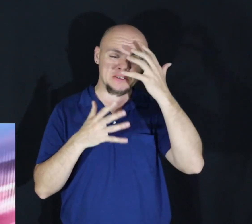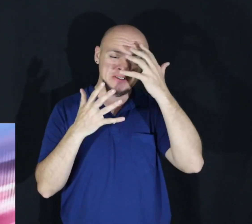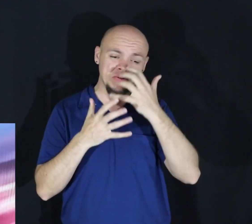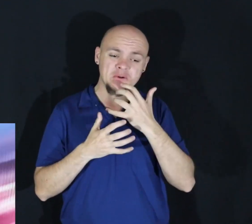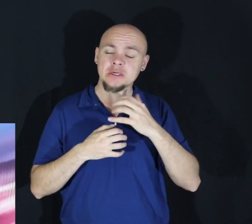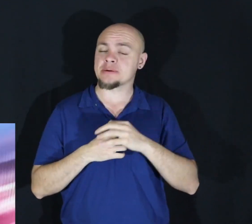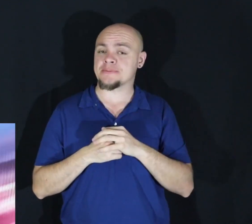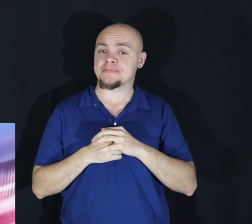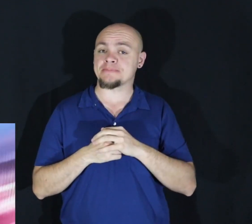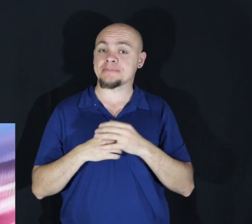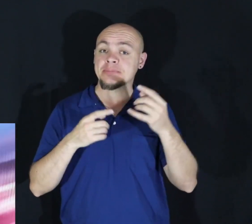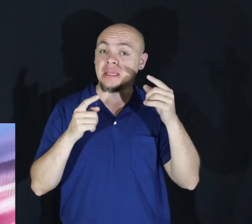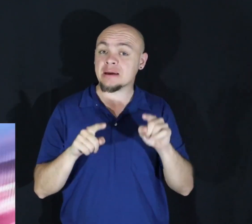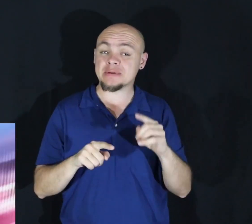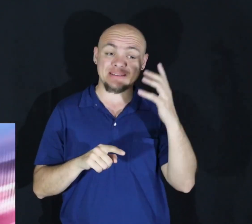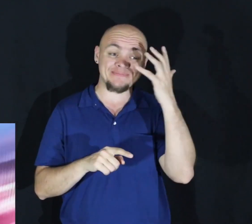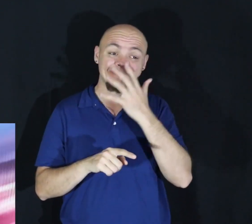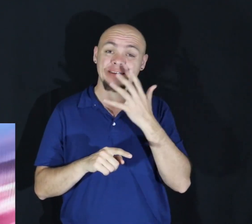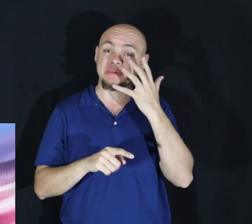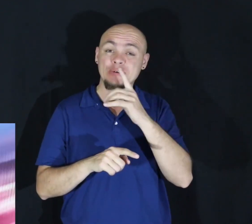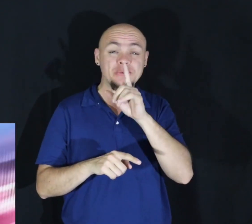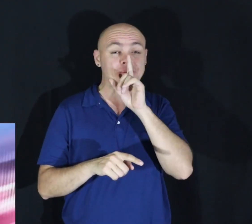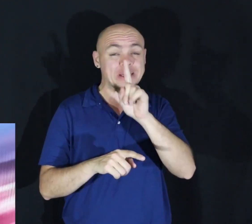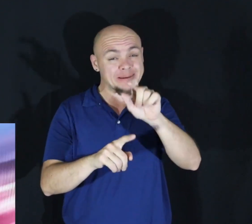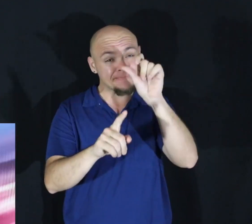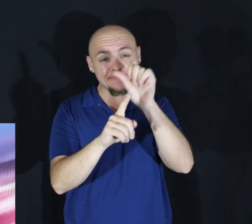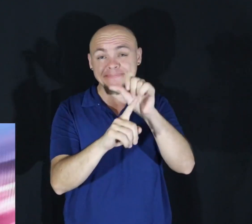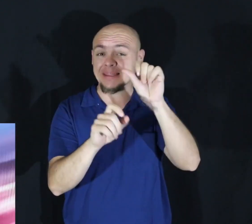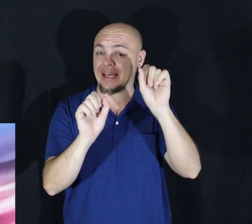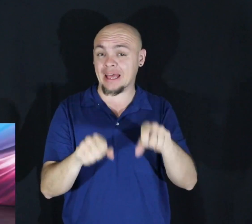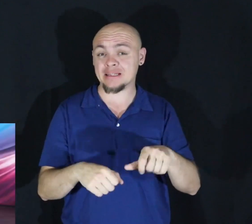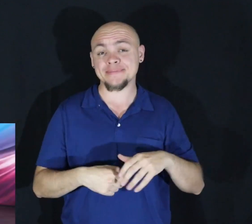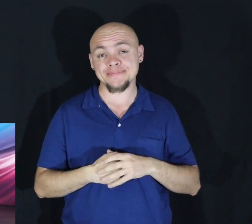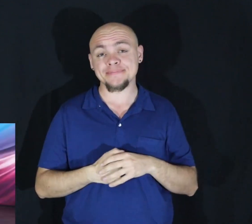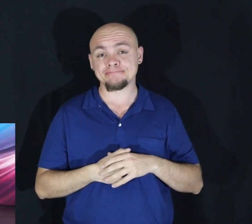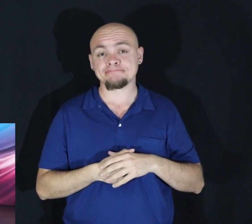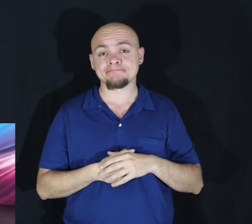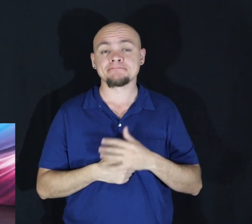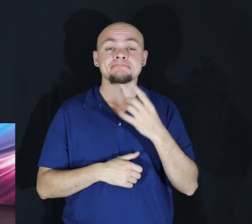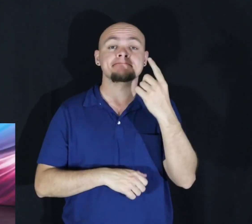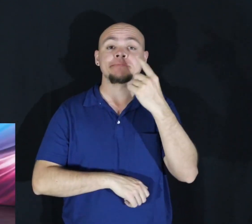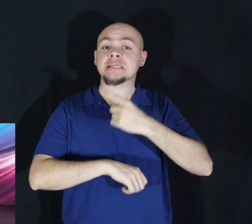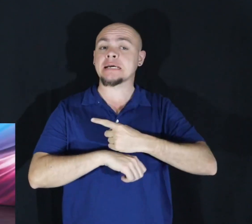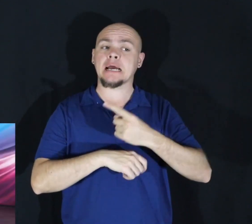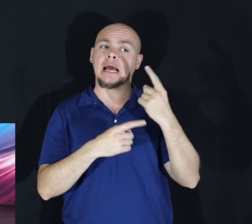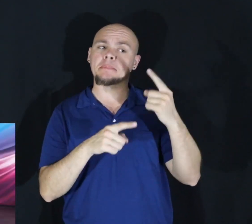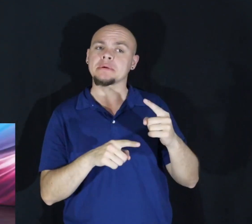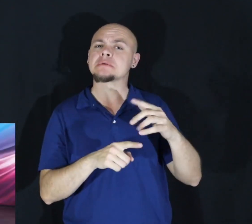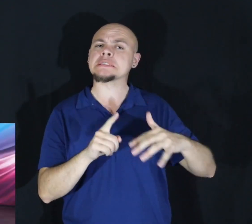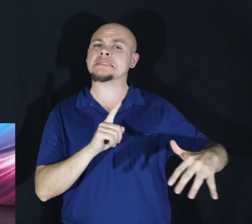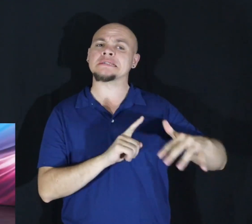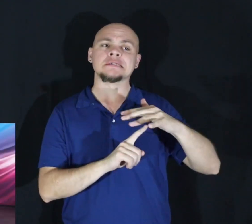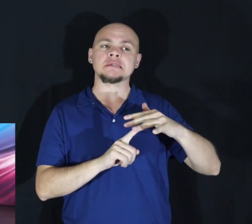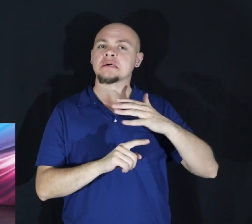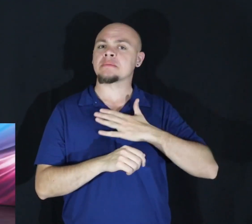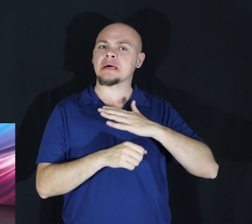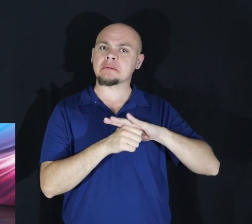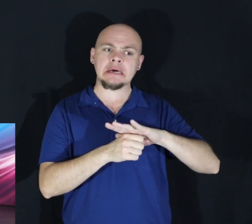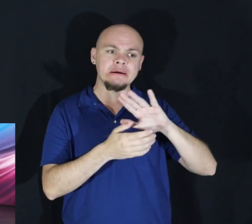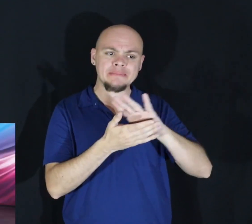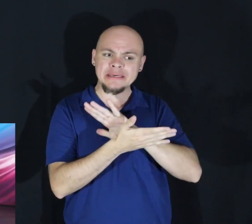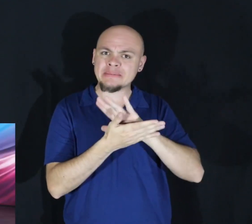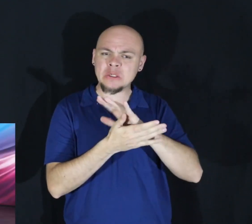out, appearances can be greatly deceiving. One day, amidst the pressure of writing my final paper